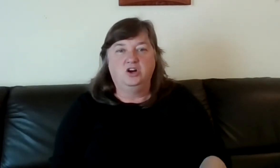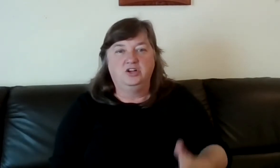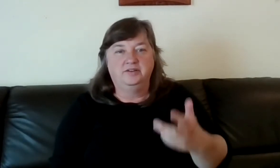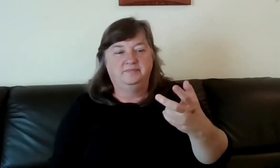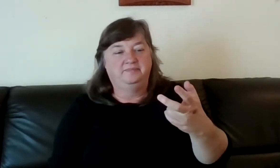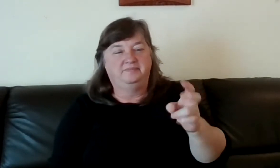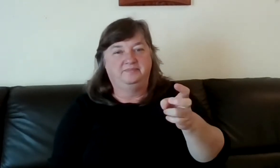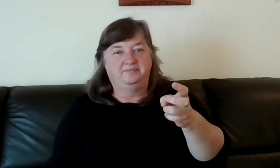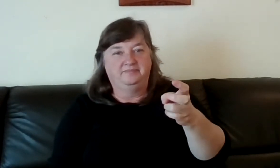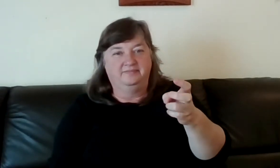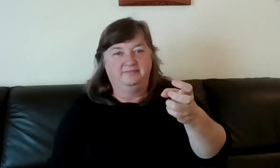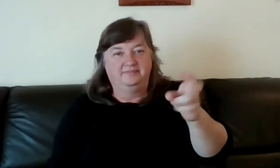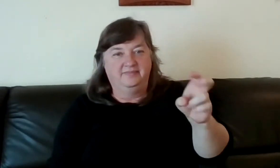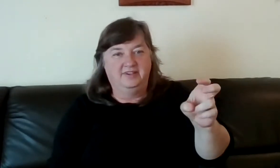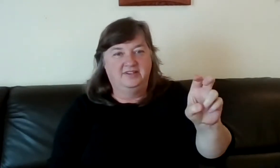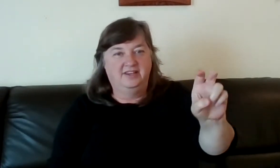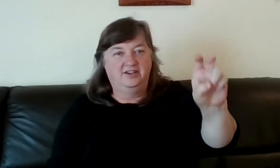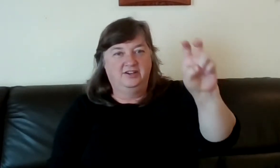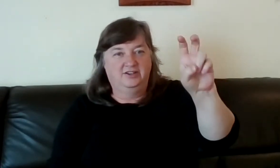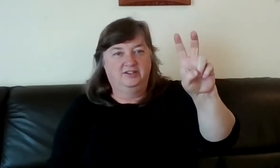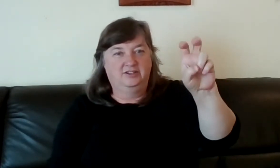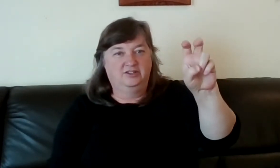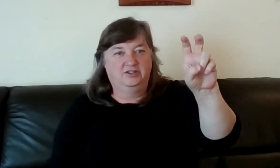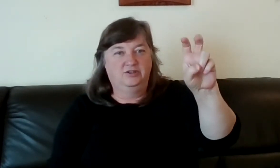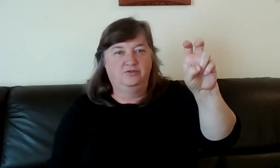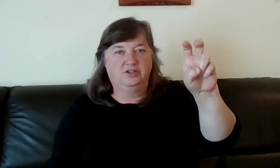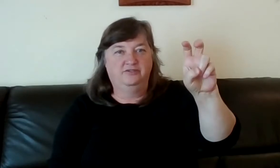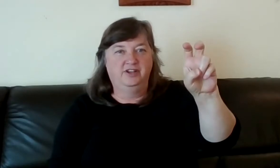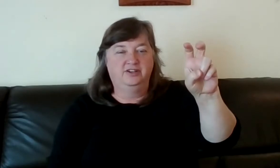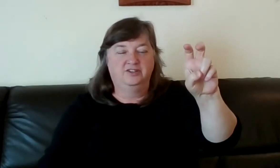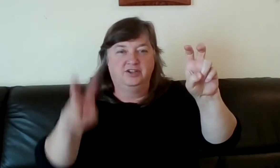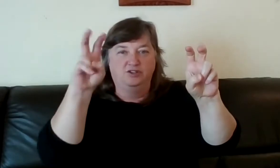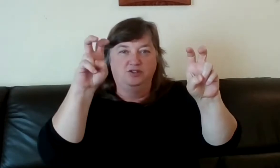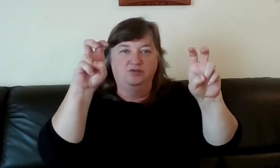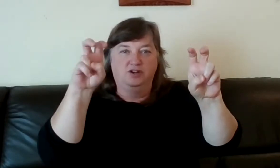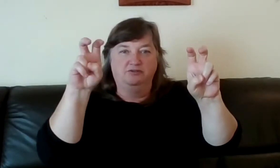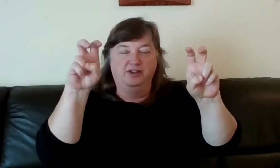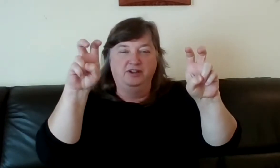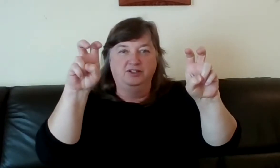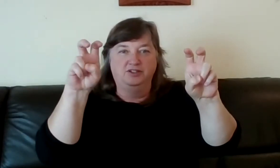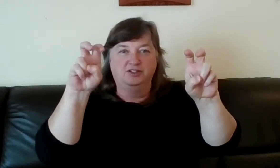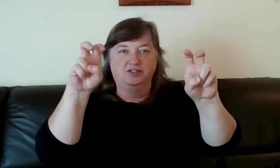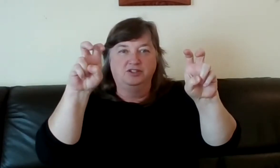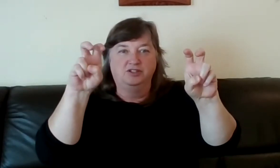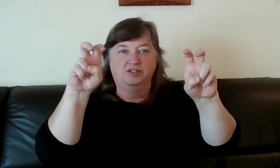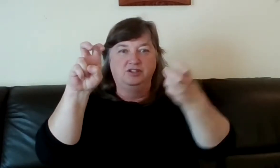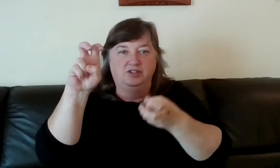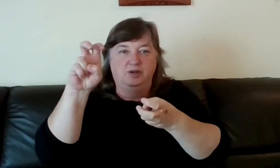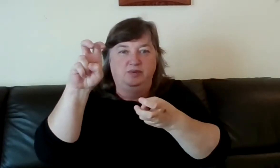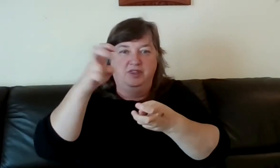Hard. You take your two crooked fingers and your two crooked fingers, put them